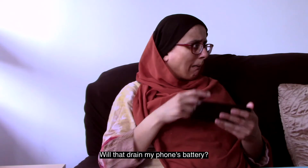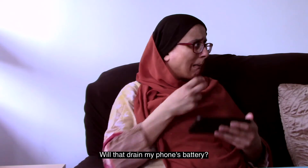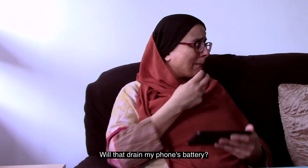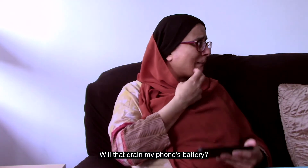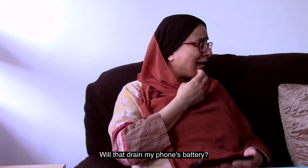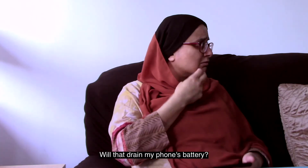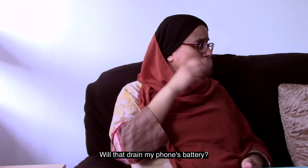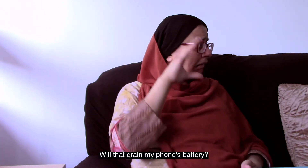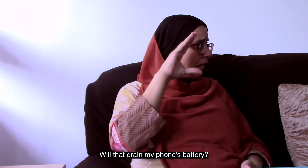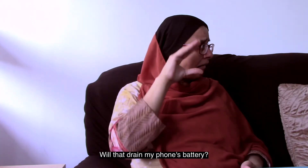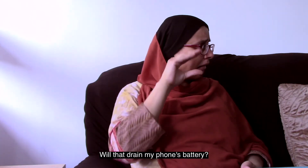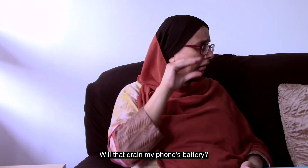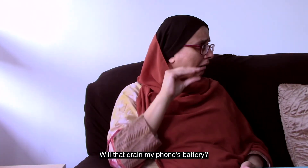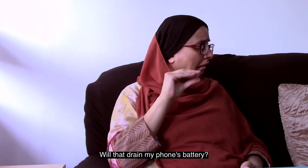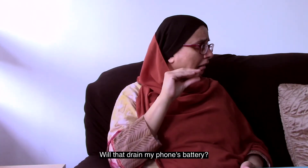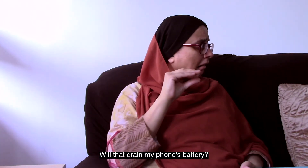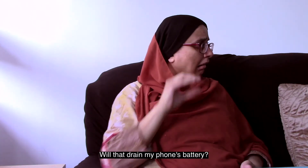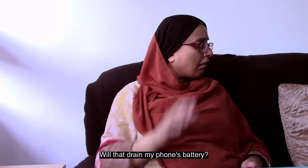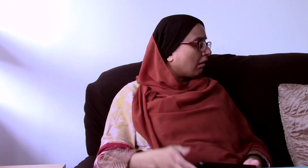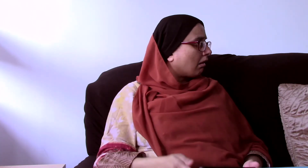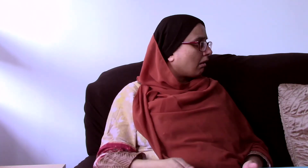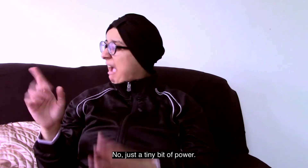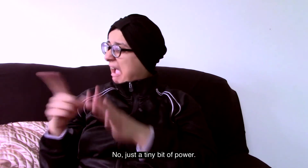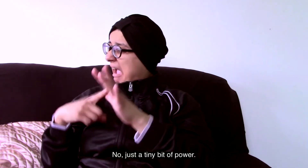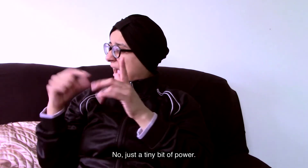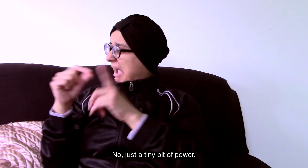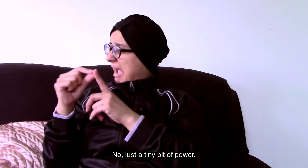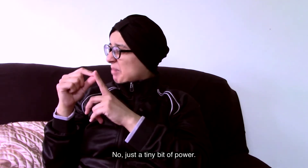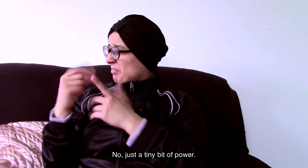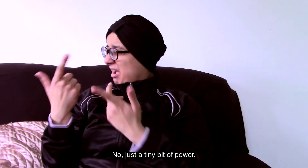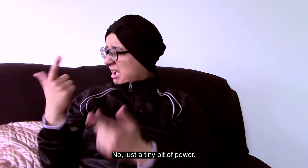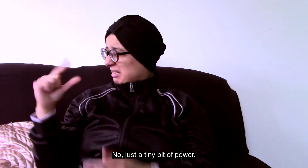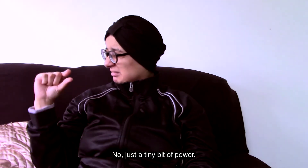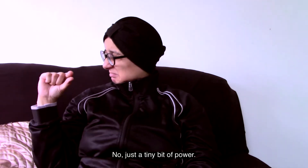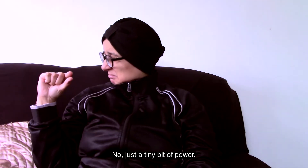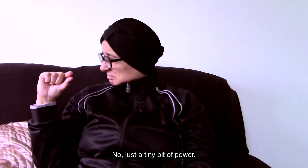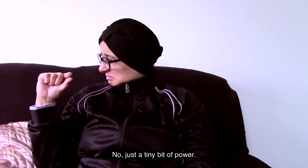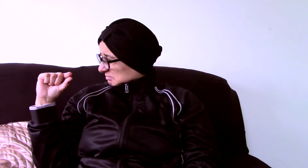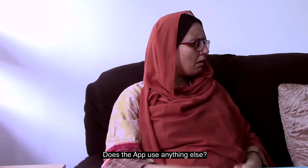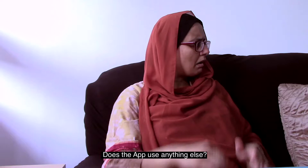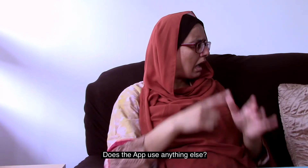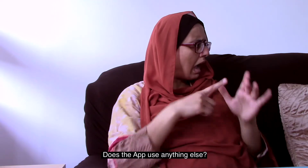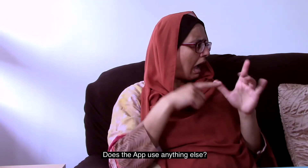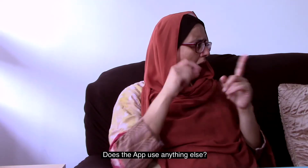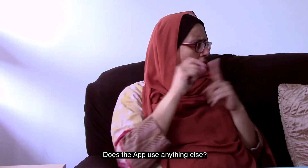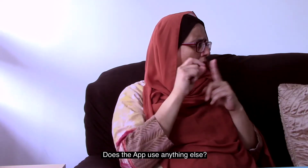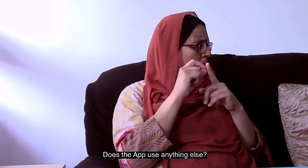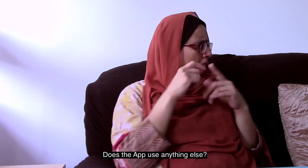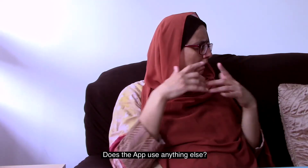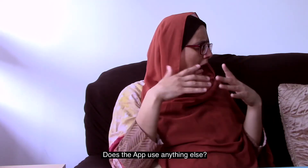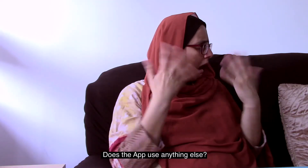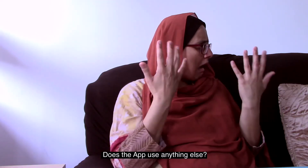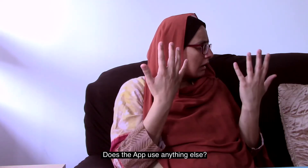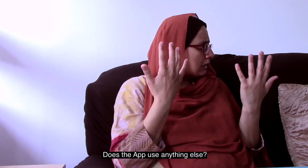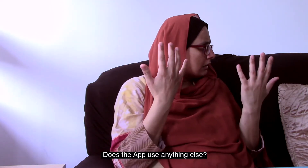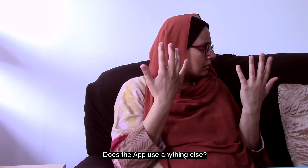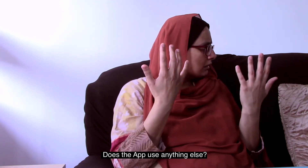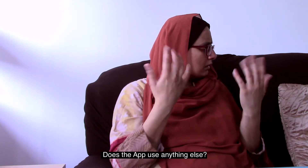Will that drain my phone battery? No, just a tiny bit of power. Does the app use anything